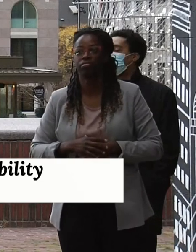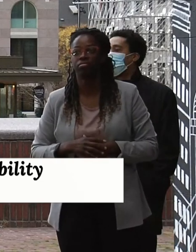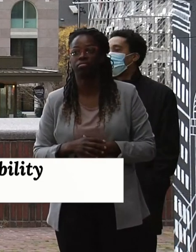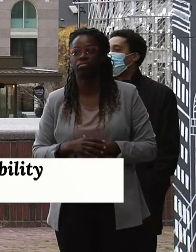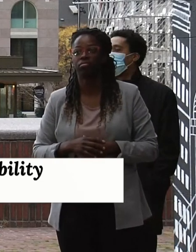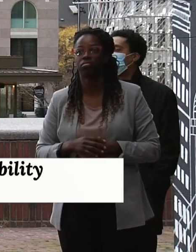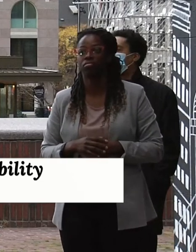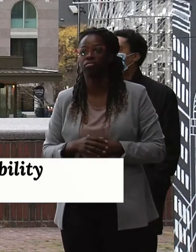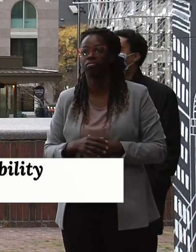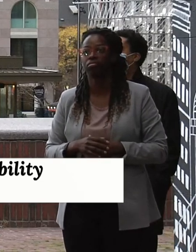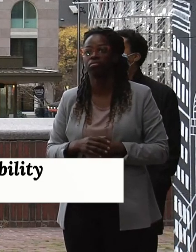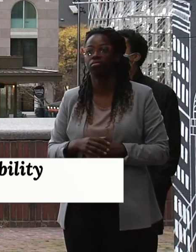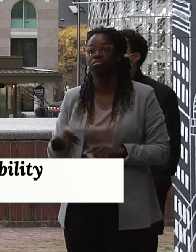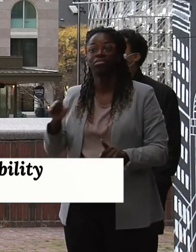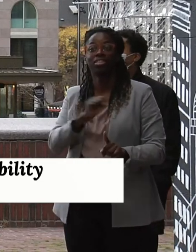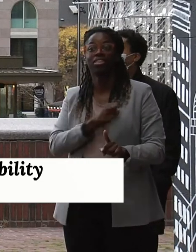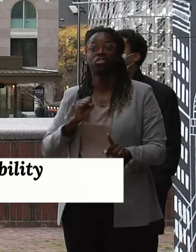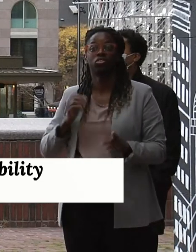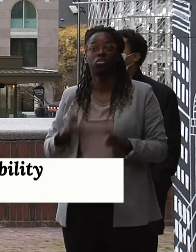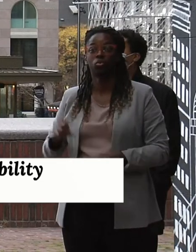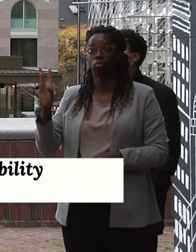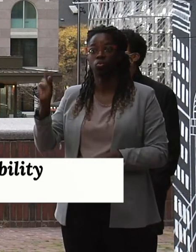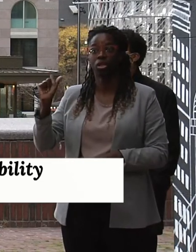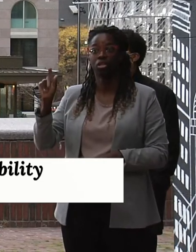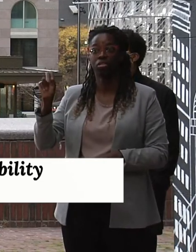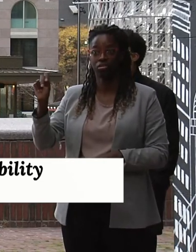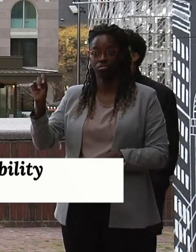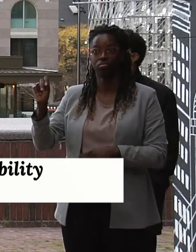Well, there's a couple steps here. I think the governor would have an appointment,